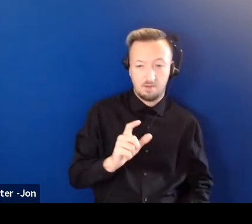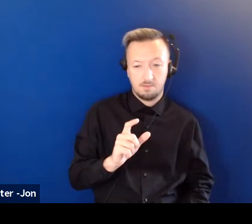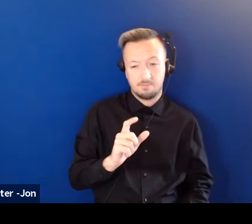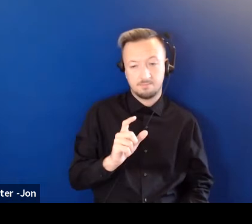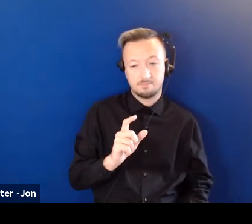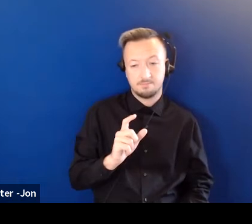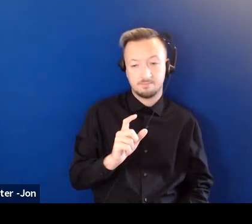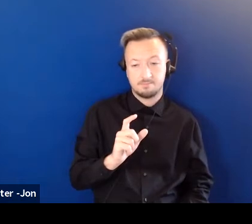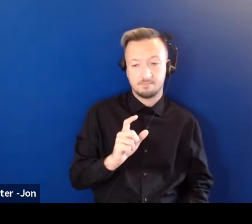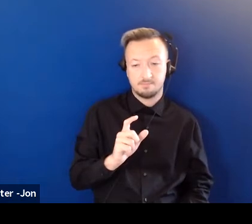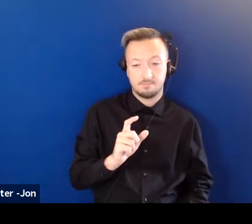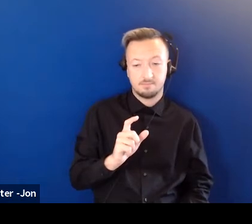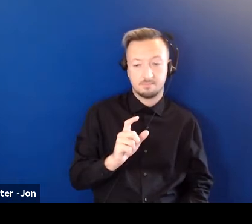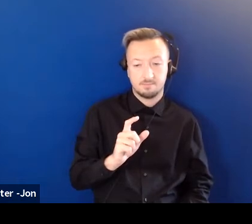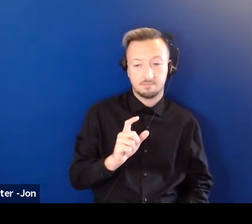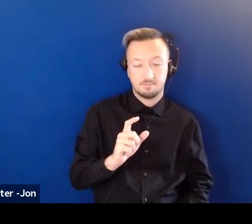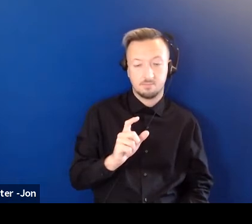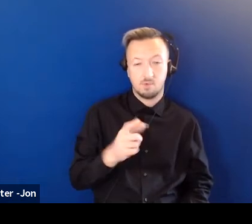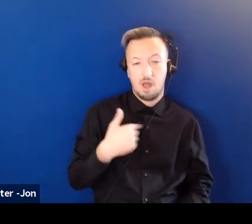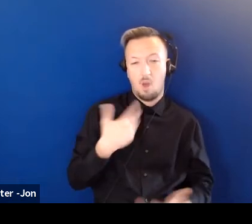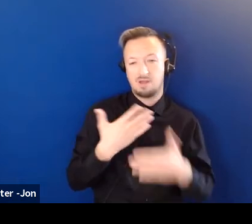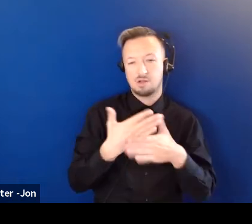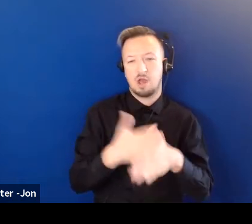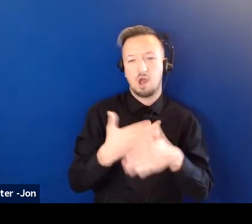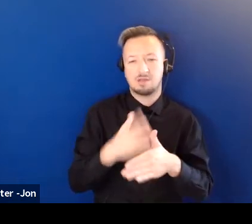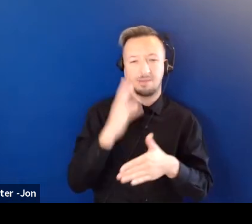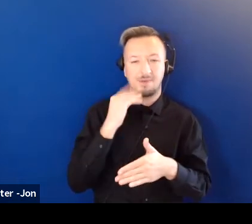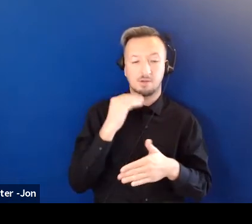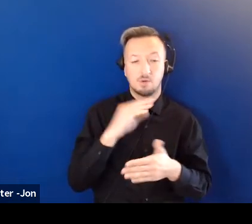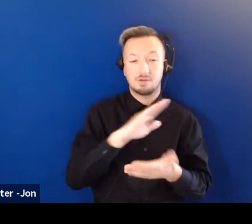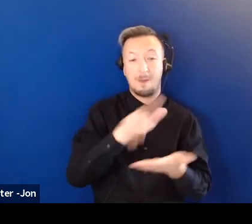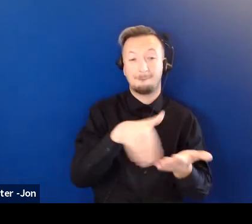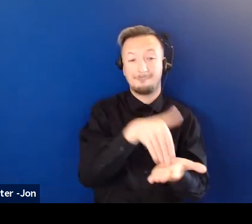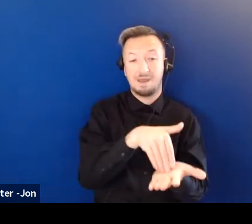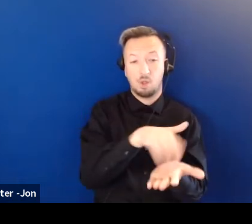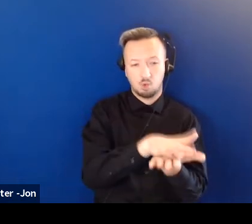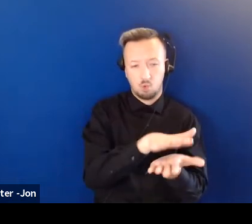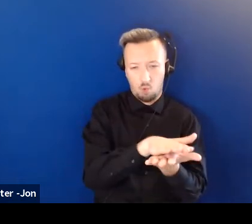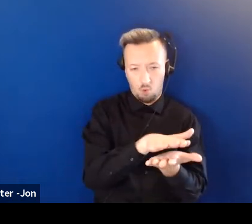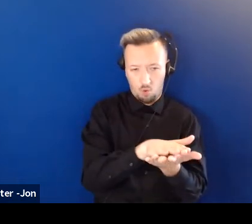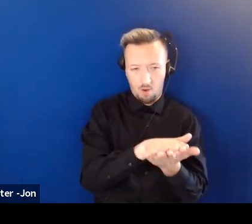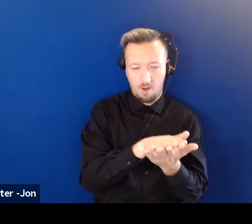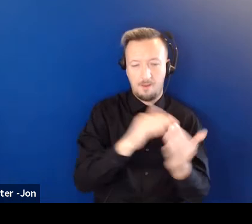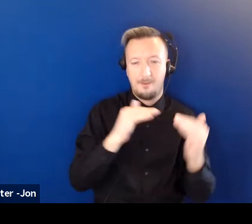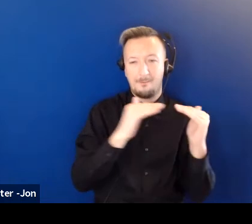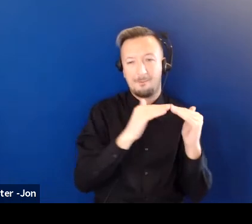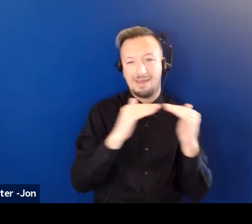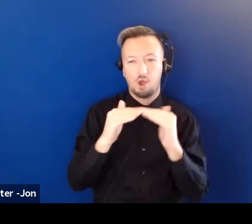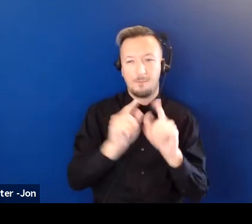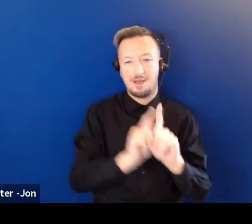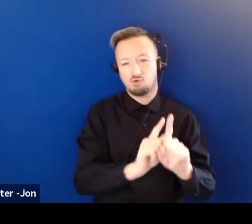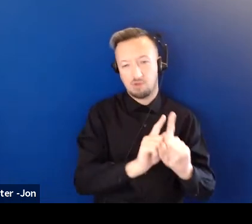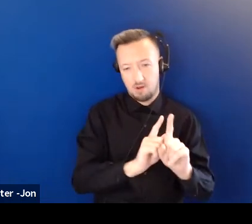So I'm going to share some experiences I've had with middle school peer mentoring. So again, I work on